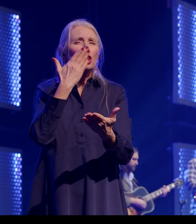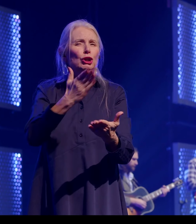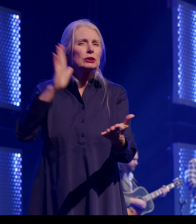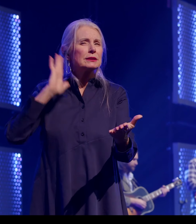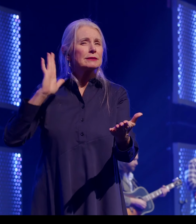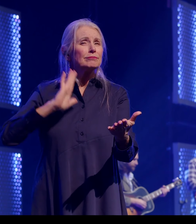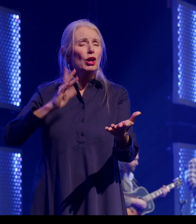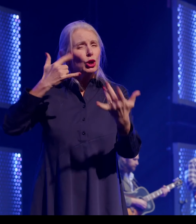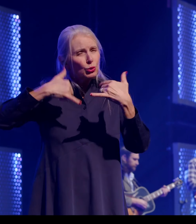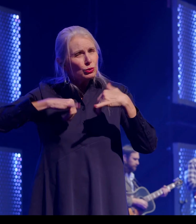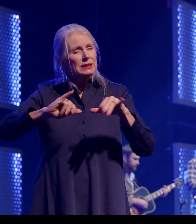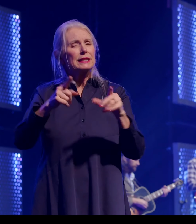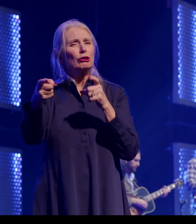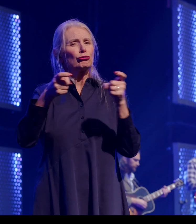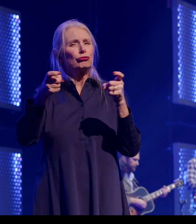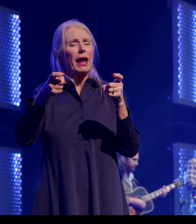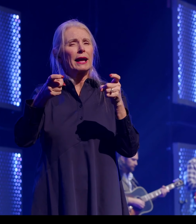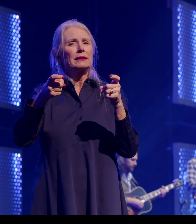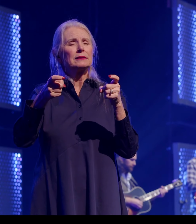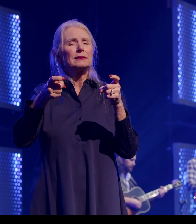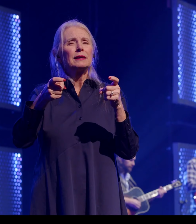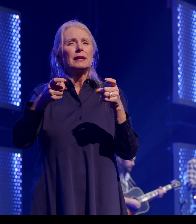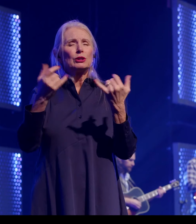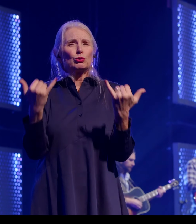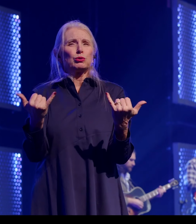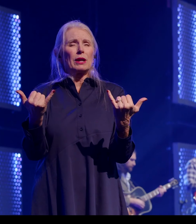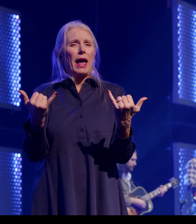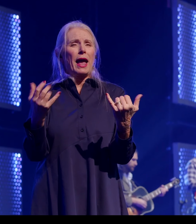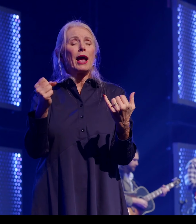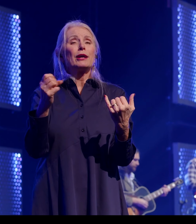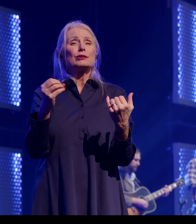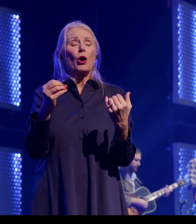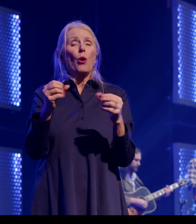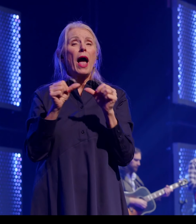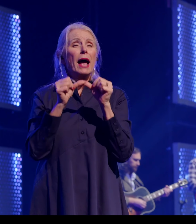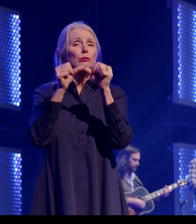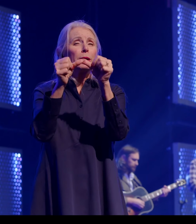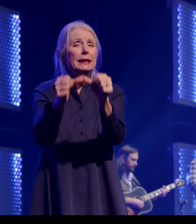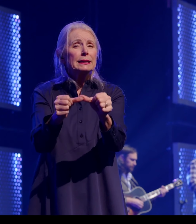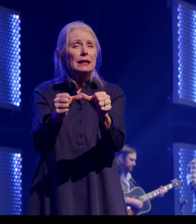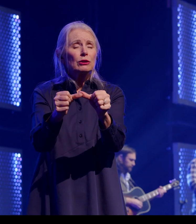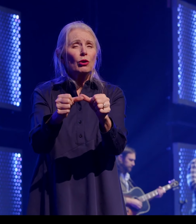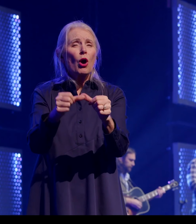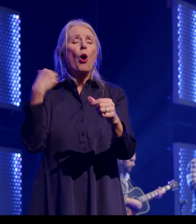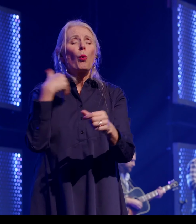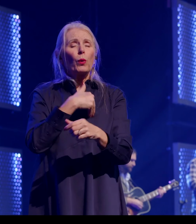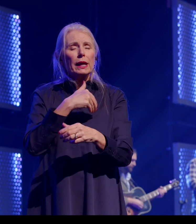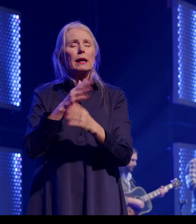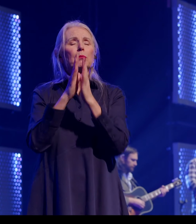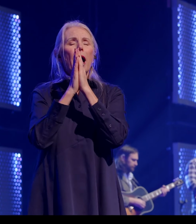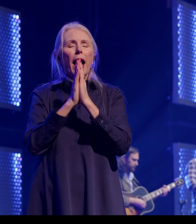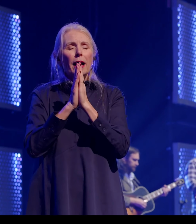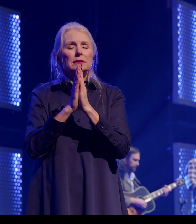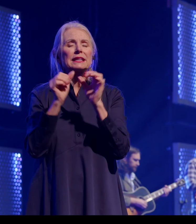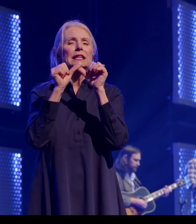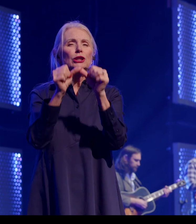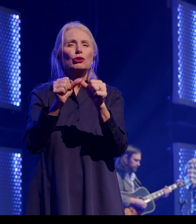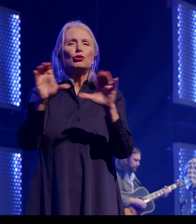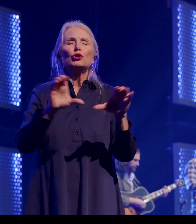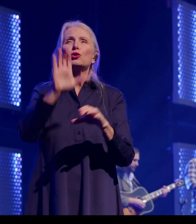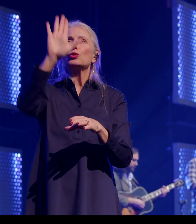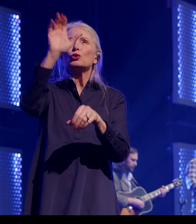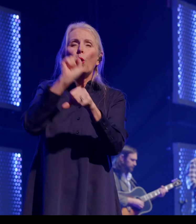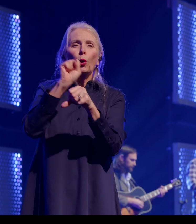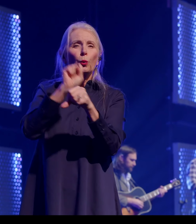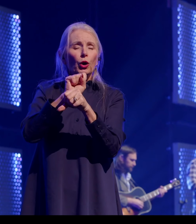you still do reign on the throne. So as our service continues to go forward, God, I pray that you would just continue to do the work that you've already begun in the lives and the